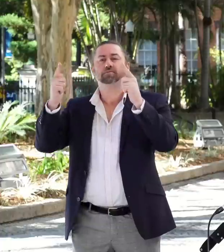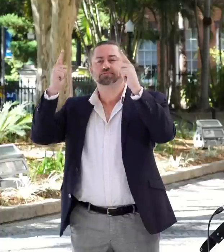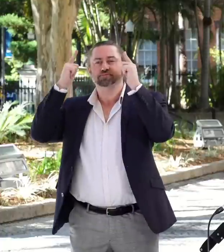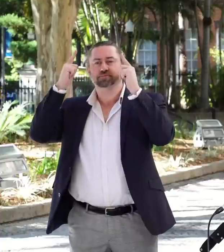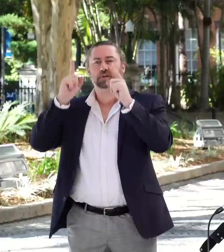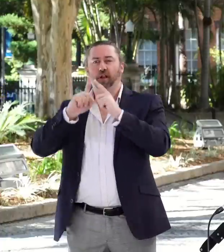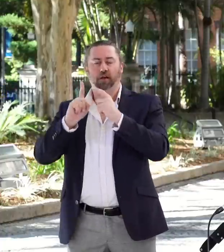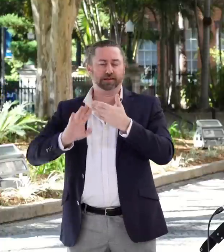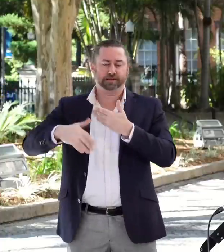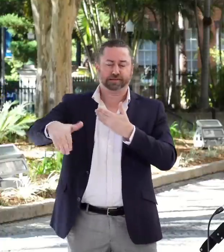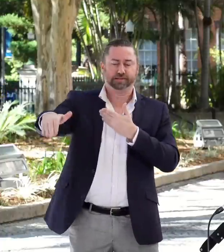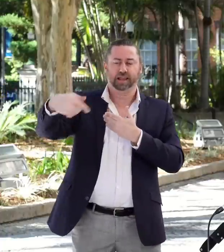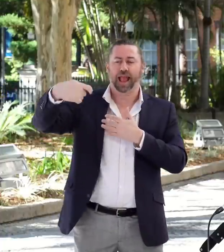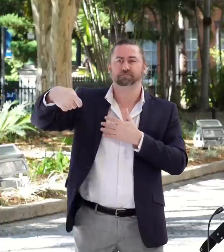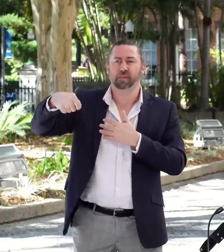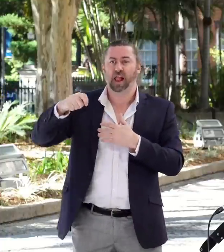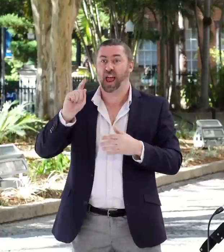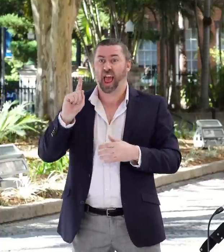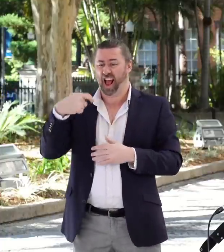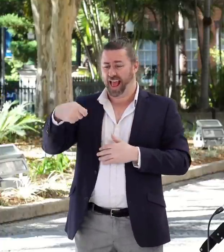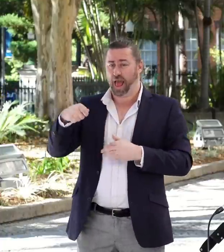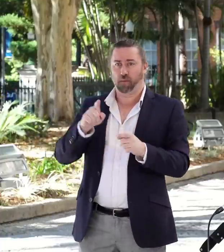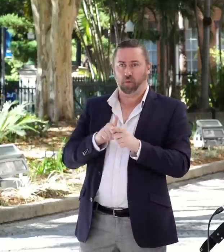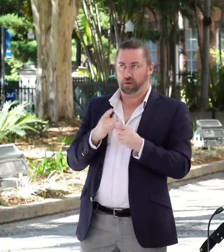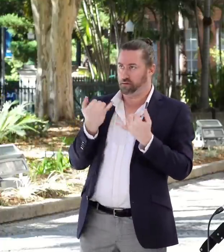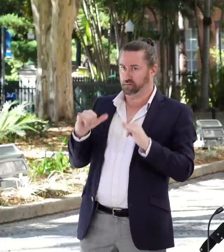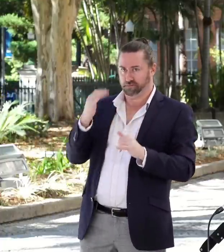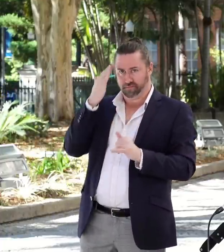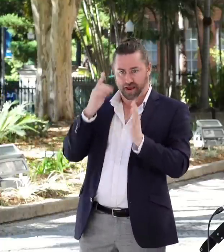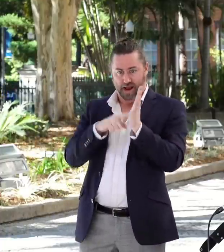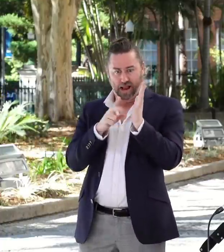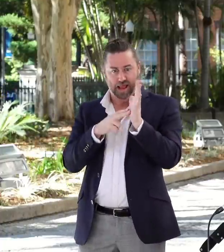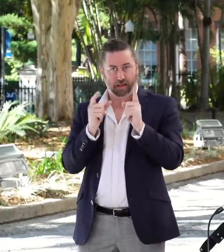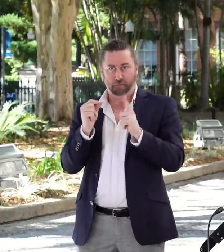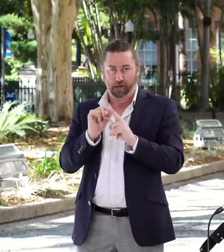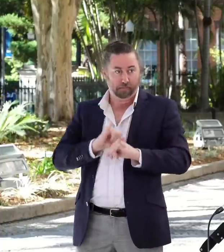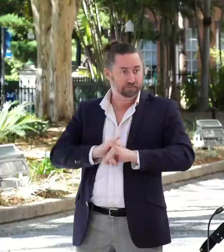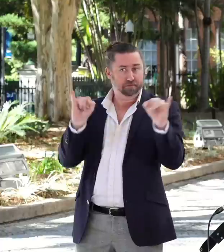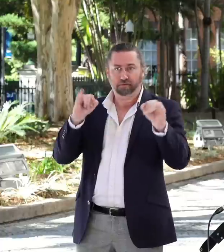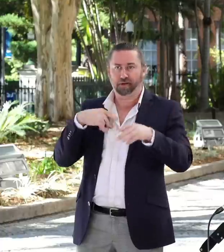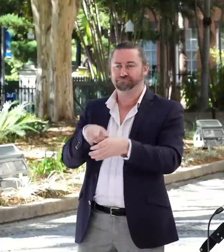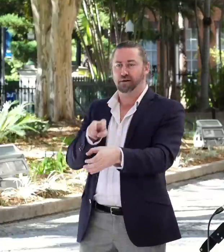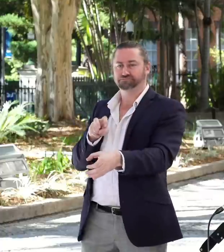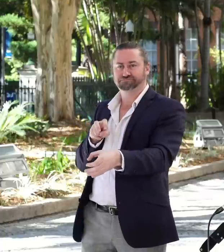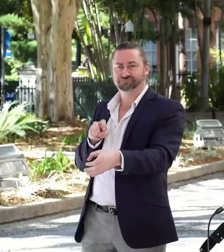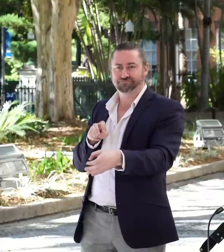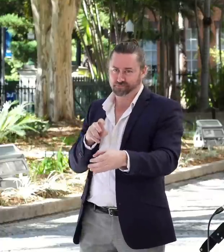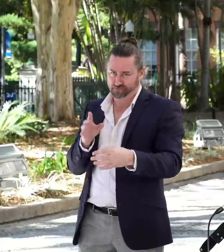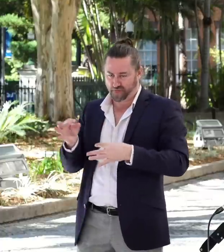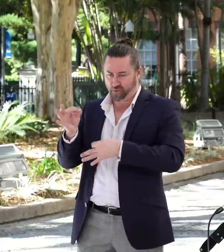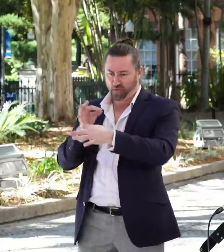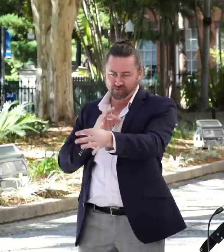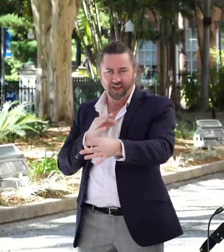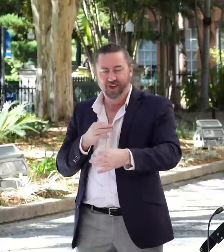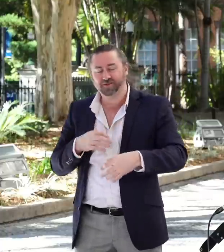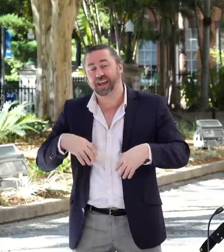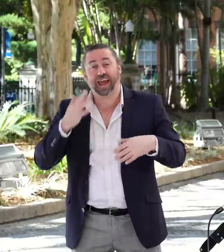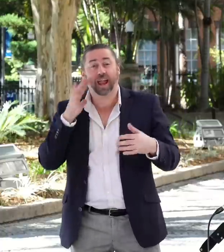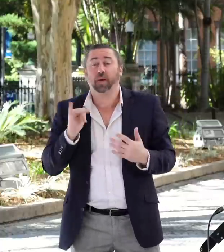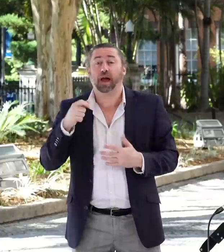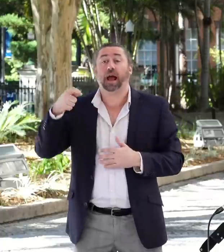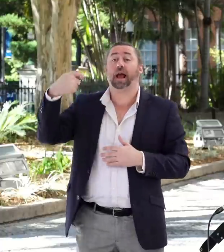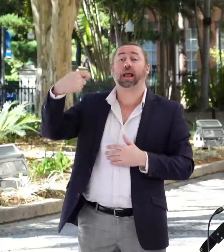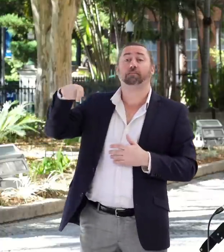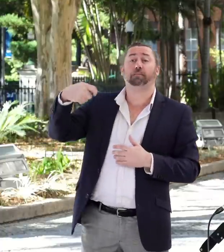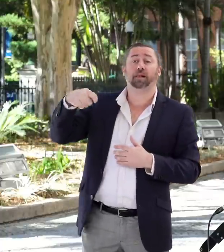Campbell Newman distancing himself from the Leader of the Opposition and from the LNP. Look, irrespective of whether Campbell Newman